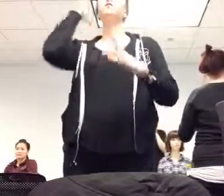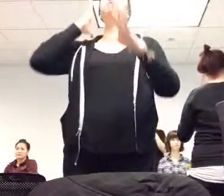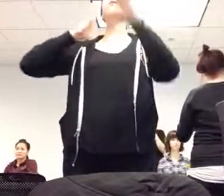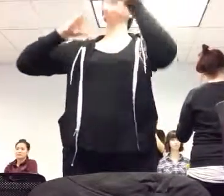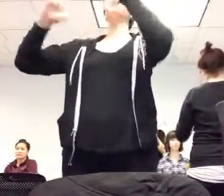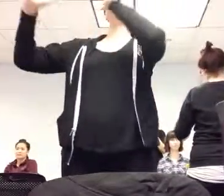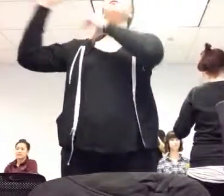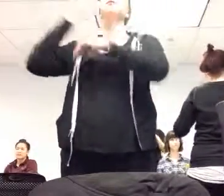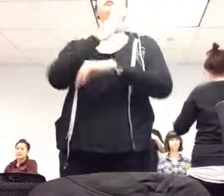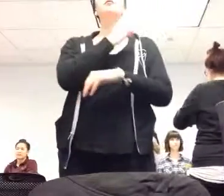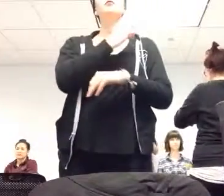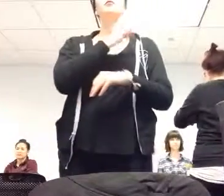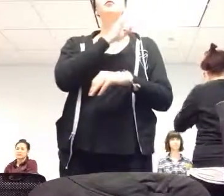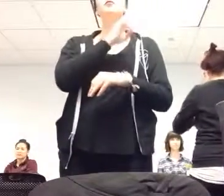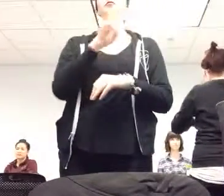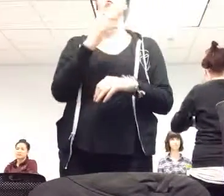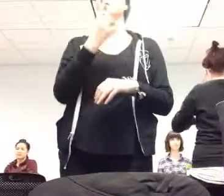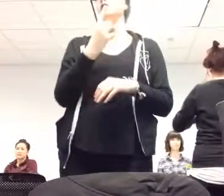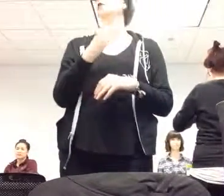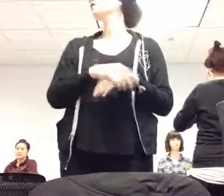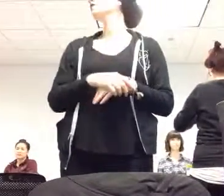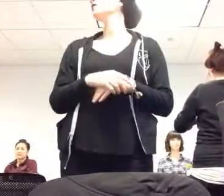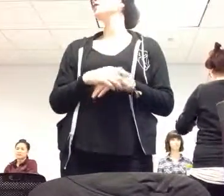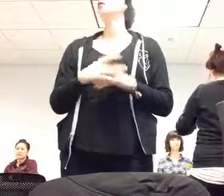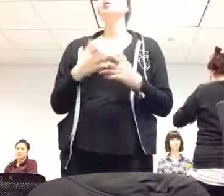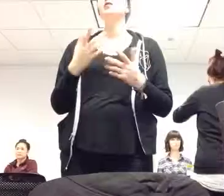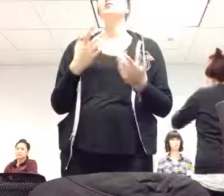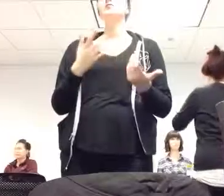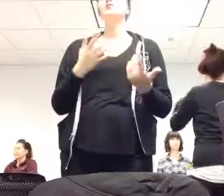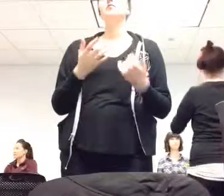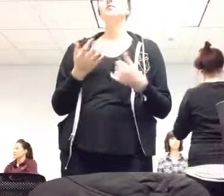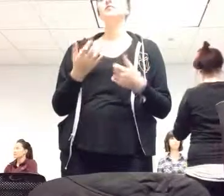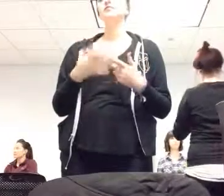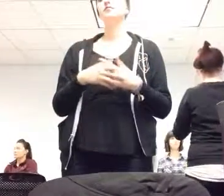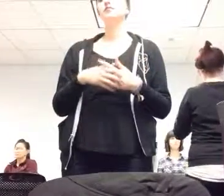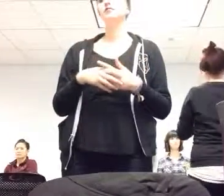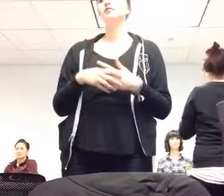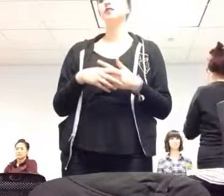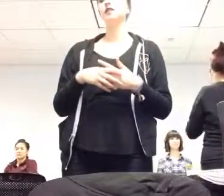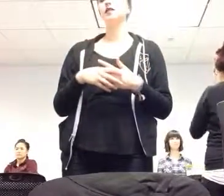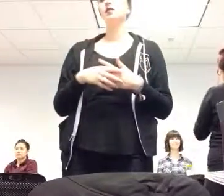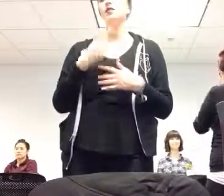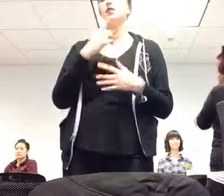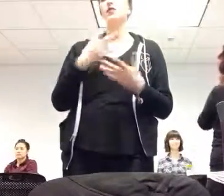during in the 50s. One thing that the Russians did, and the United States stood by and let them,